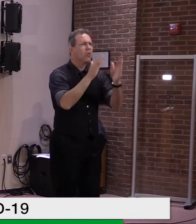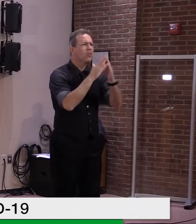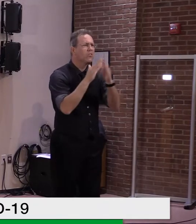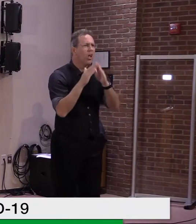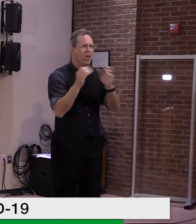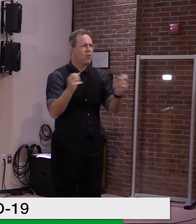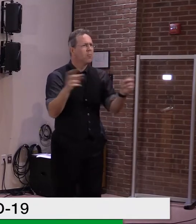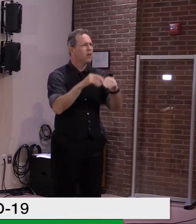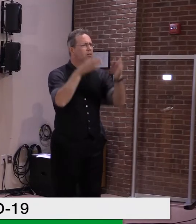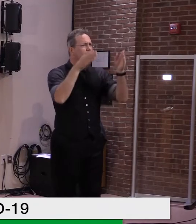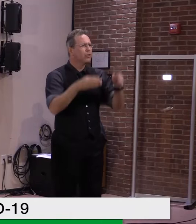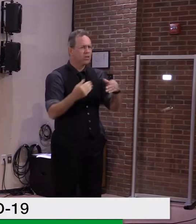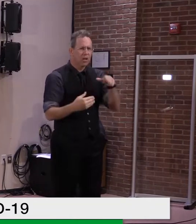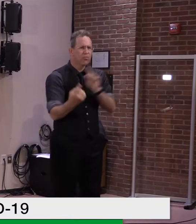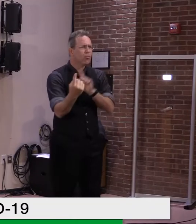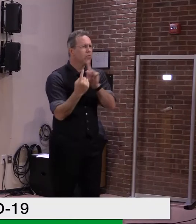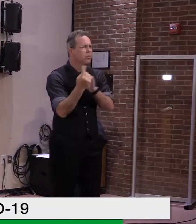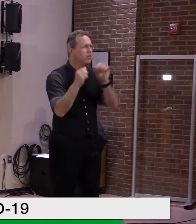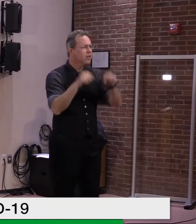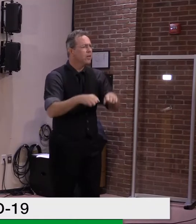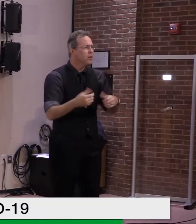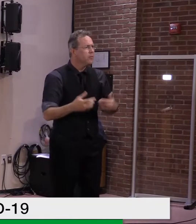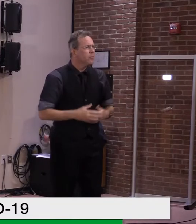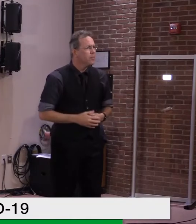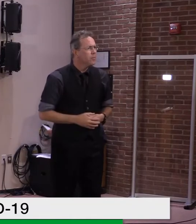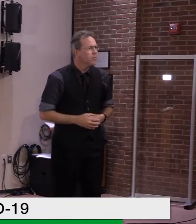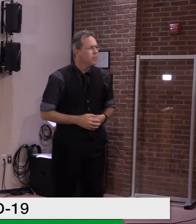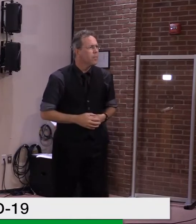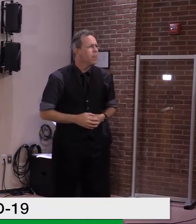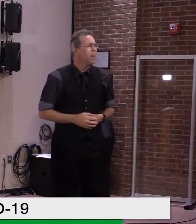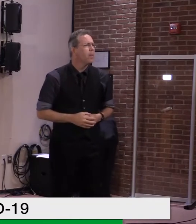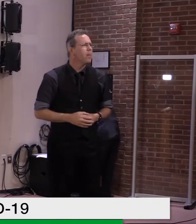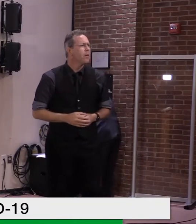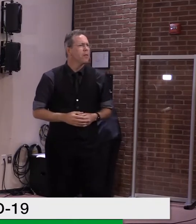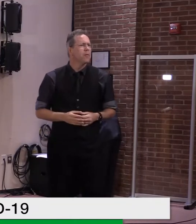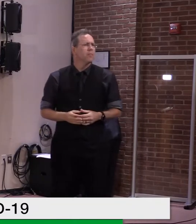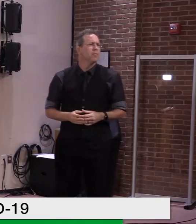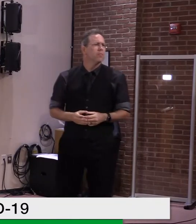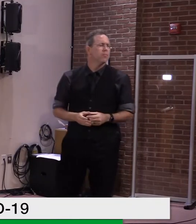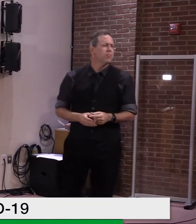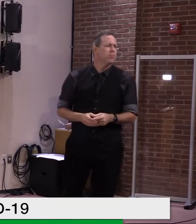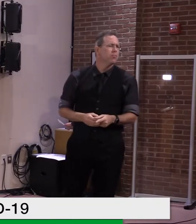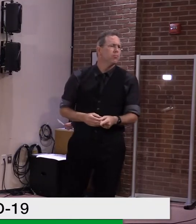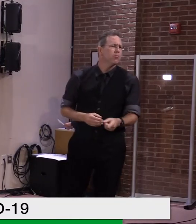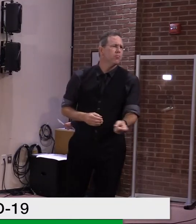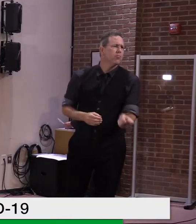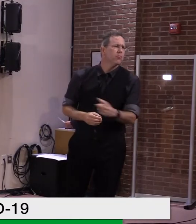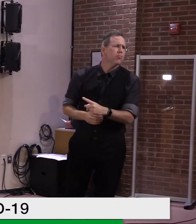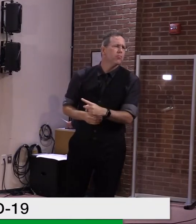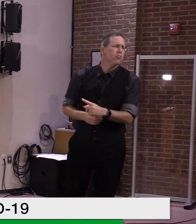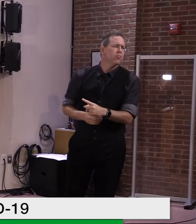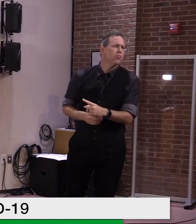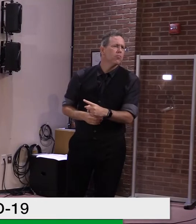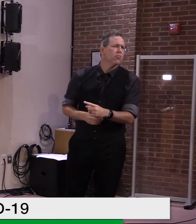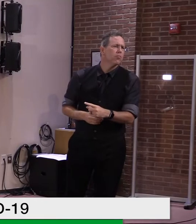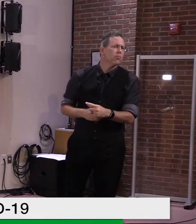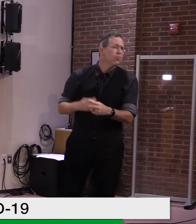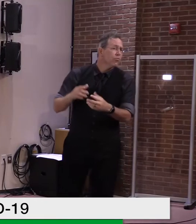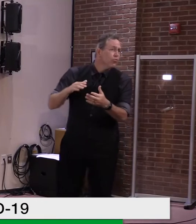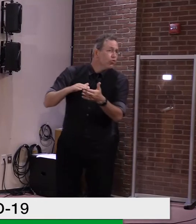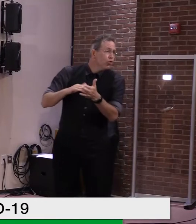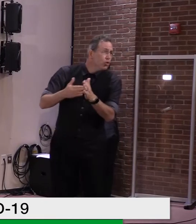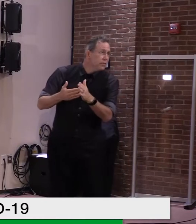Commissioner Levine? So once it's lifted, a local town can't say we still want to see